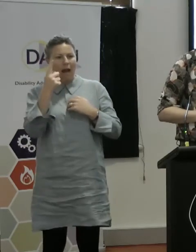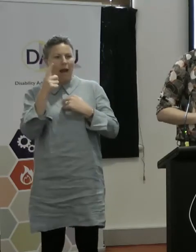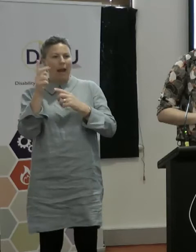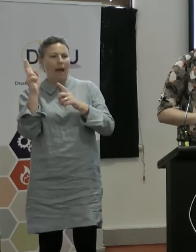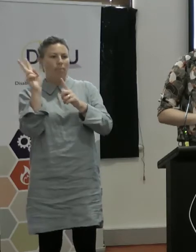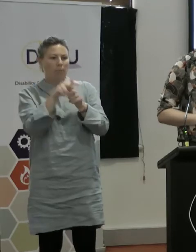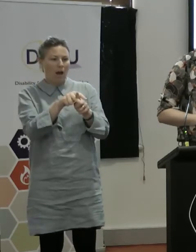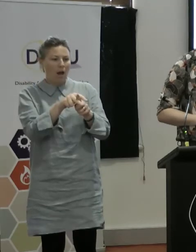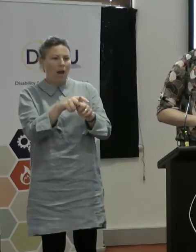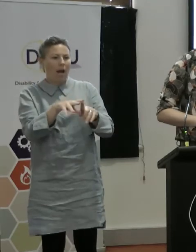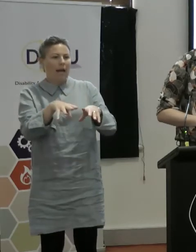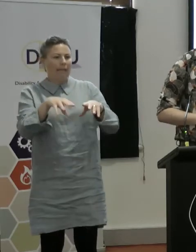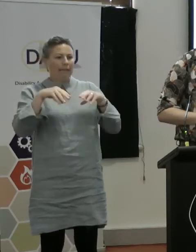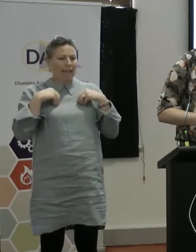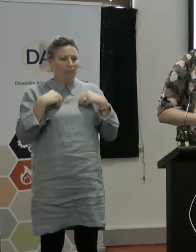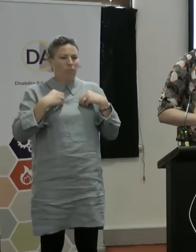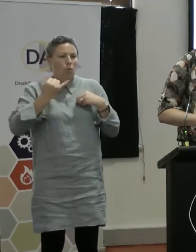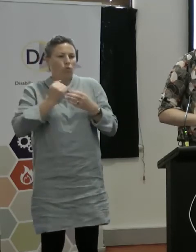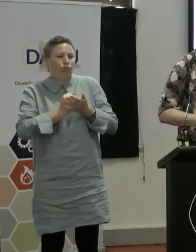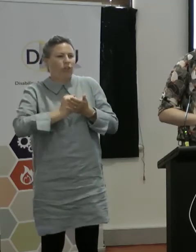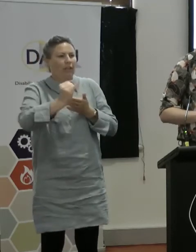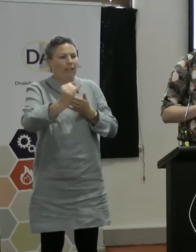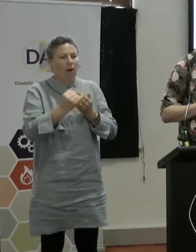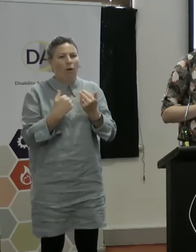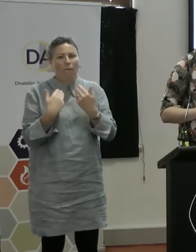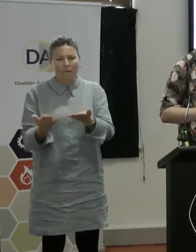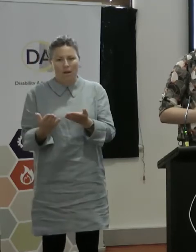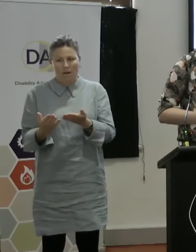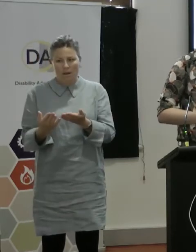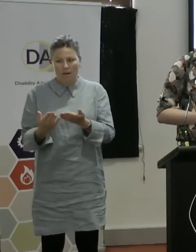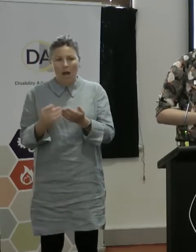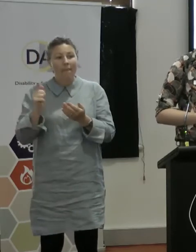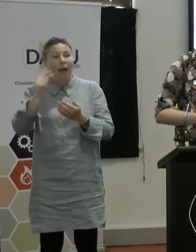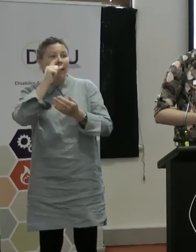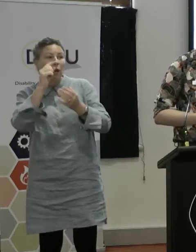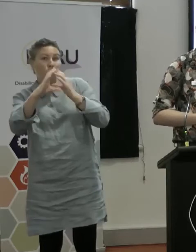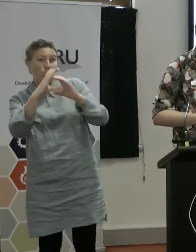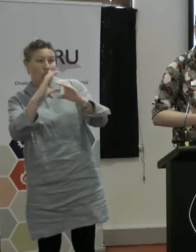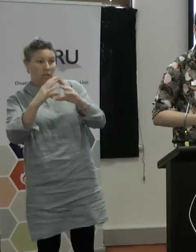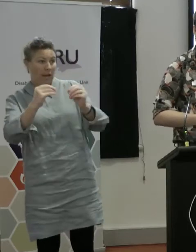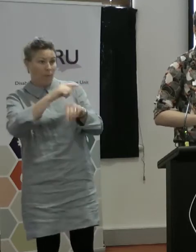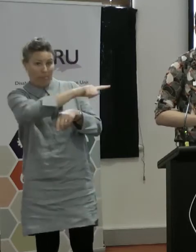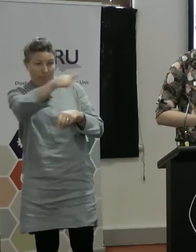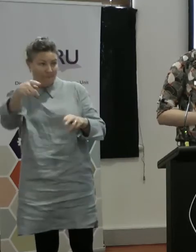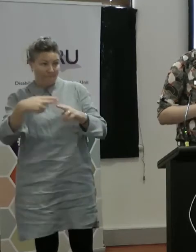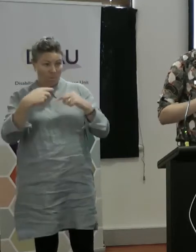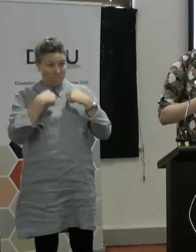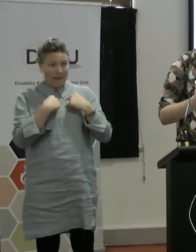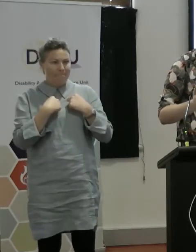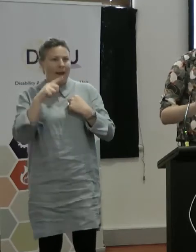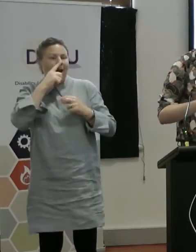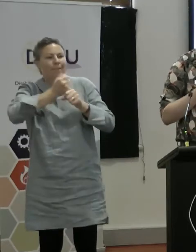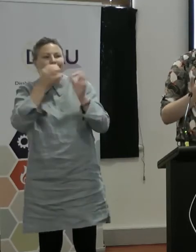or reject an offer. So they don't have the same sorts of decision powers as the actual applicant, but they can sort